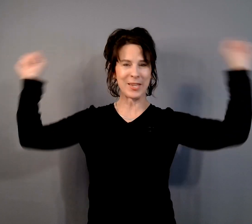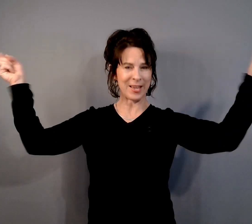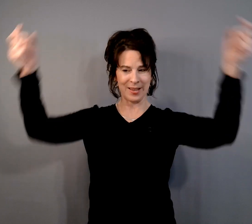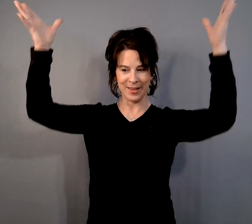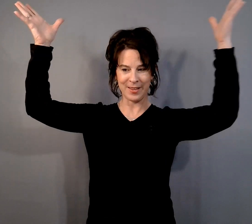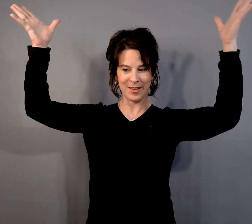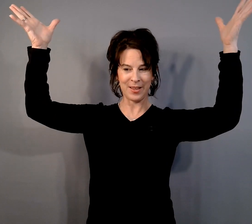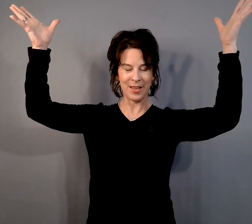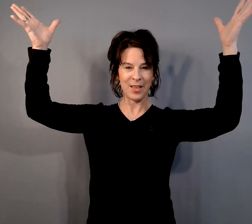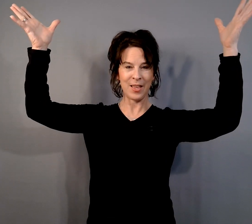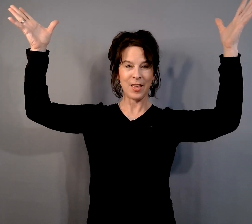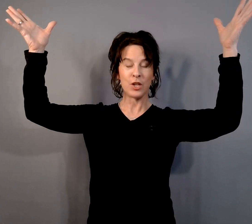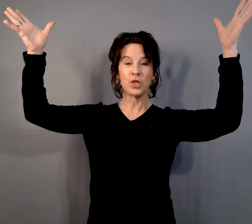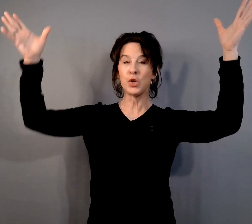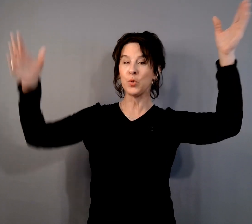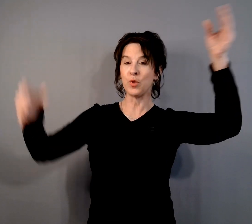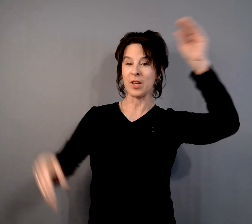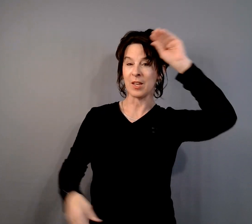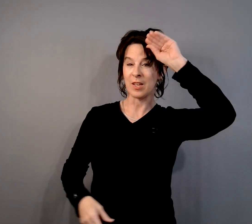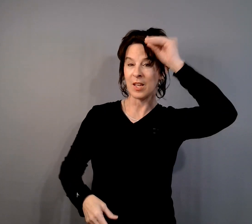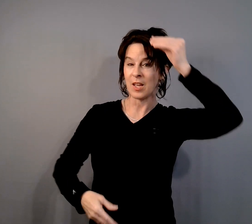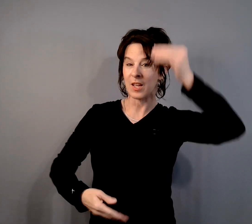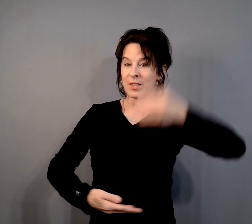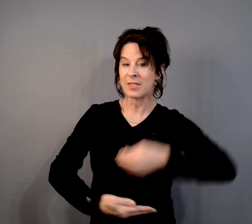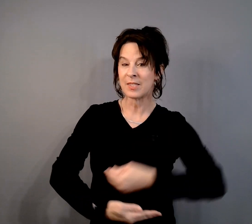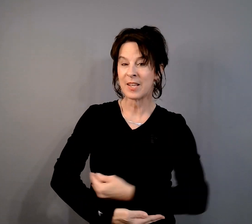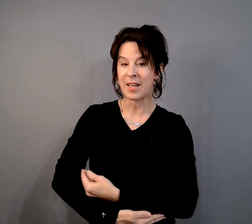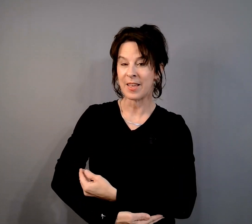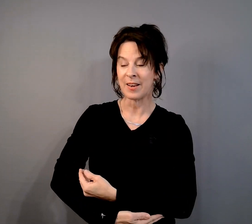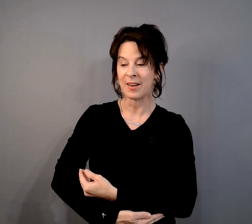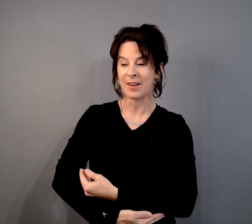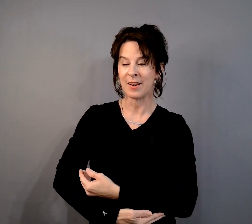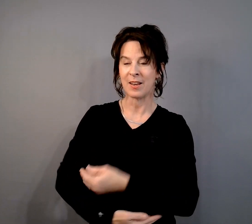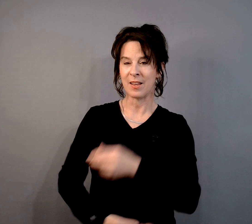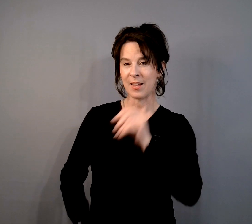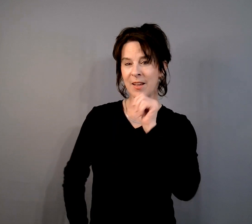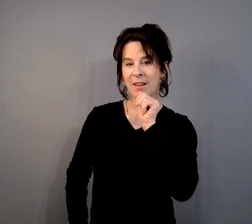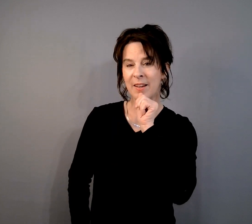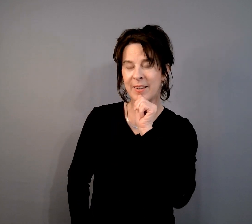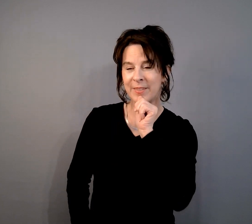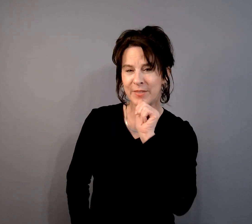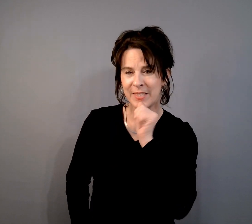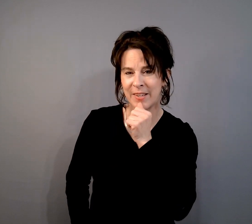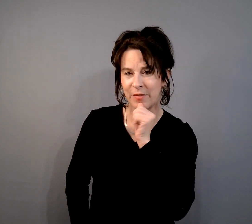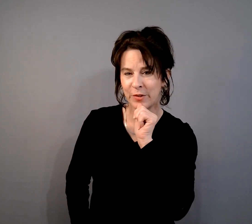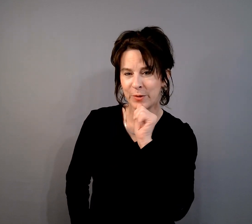Hallelujah to the Son of suffering.